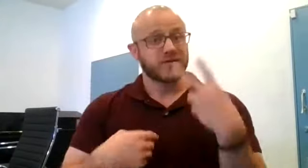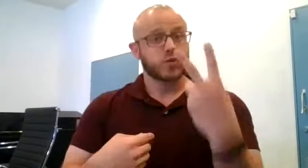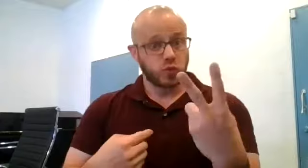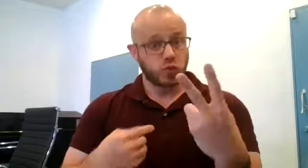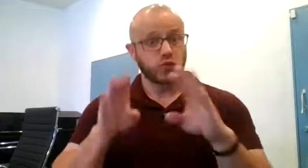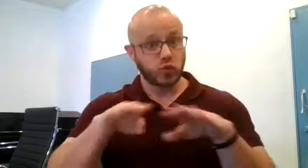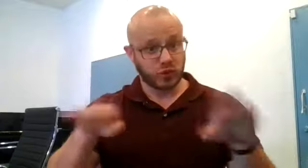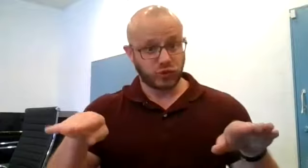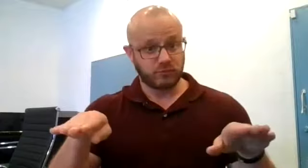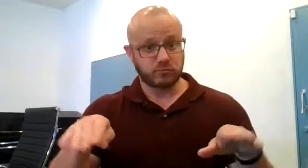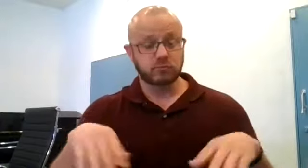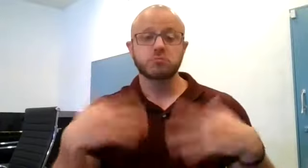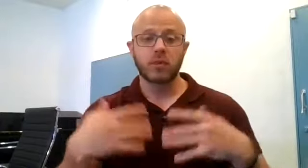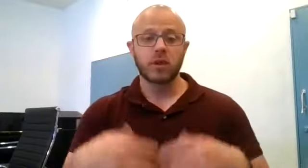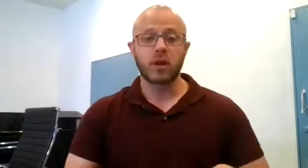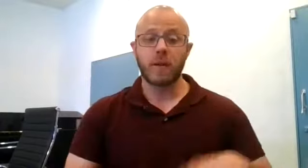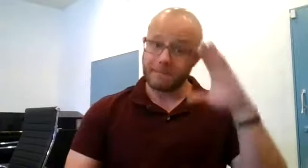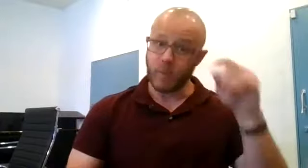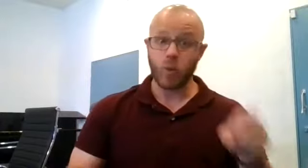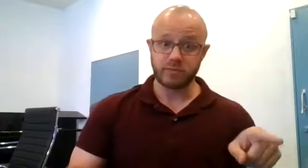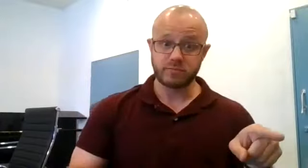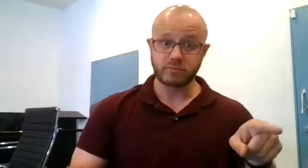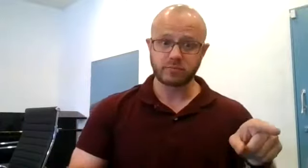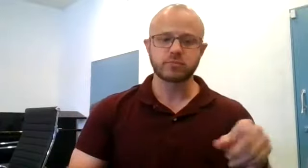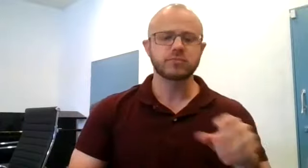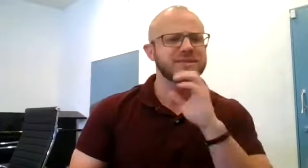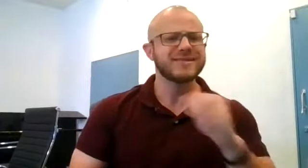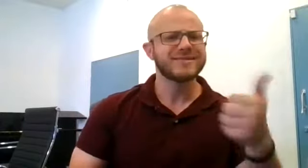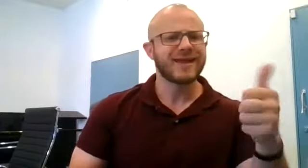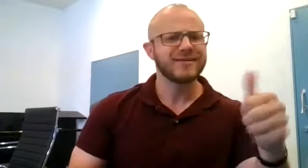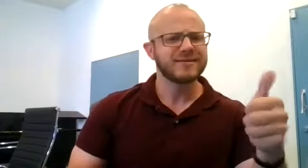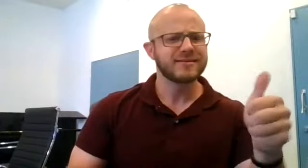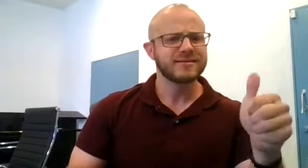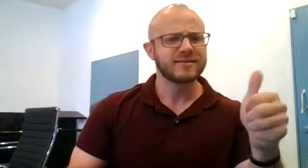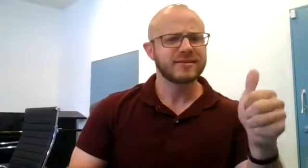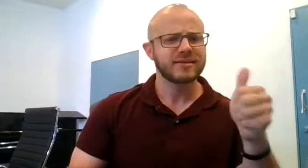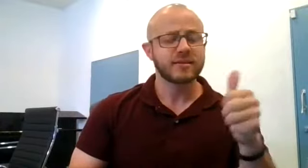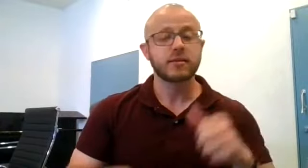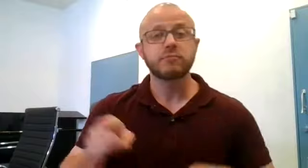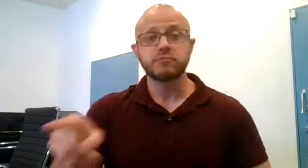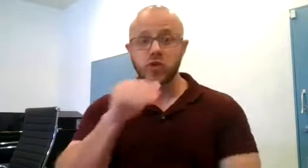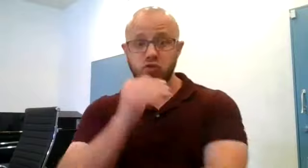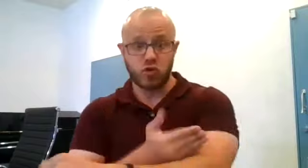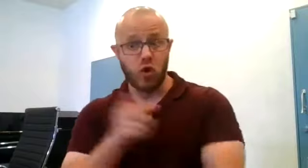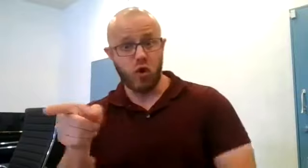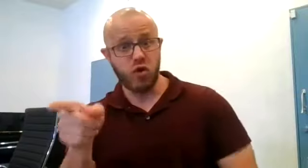So if I have 2 children, a boy, we say he's 10, and the